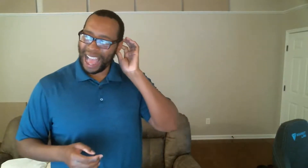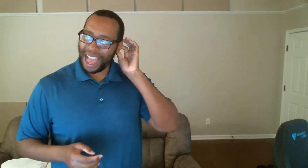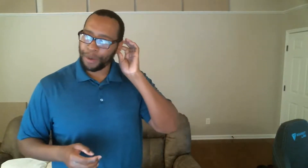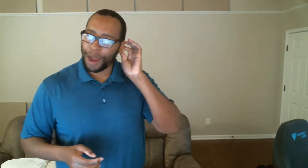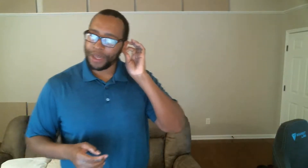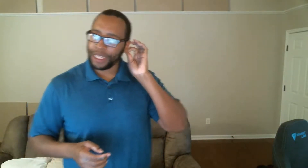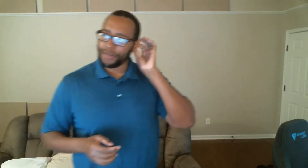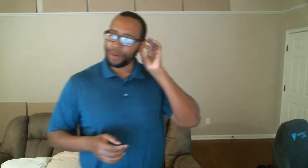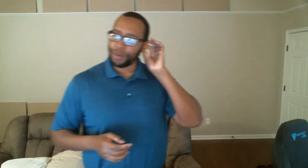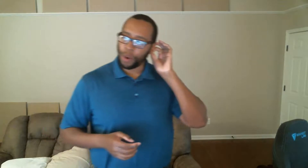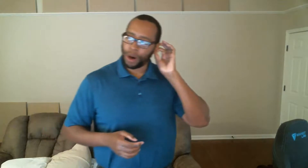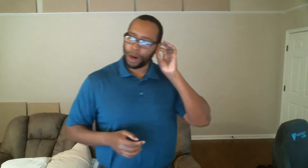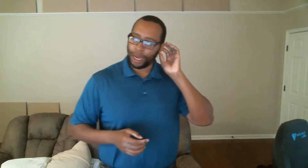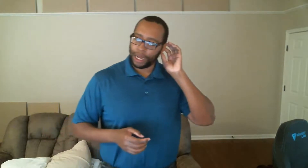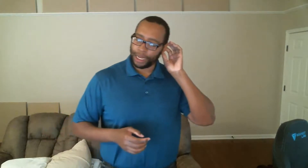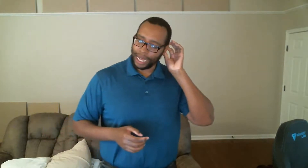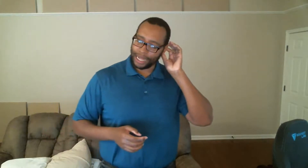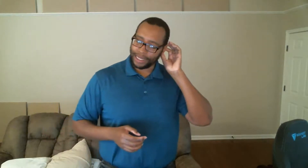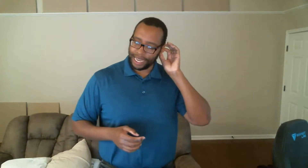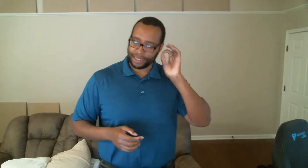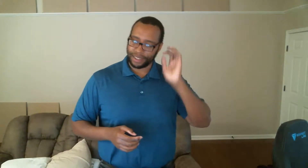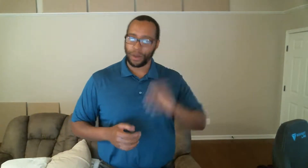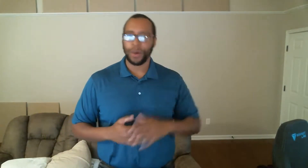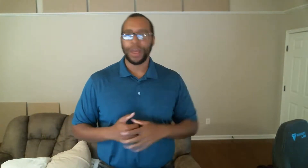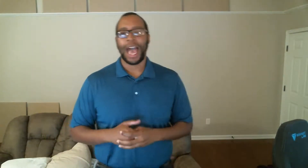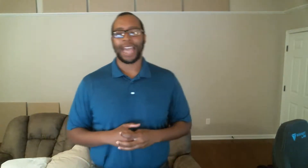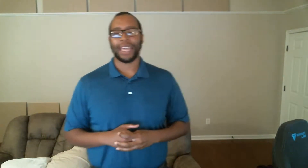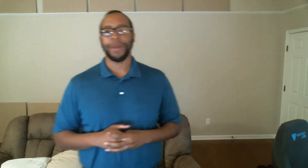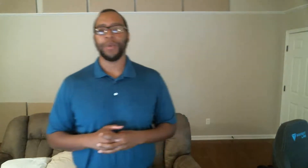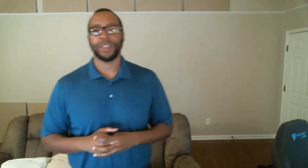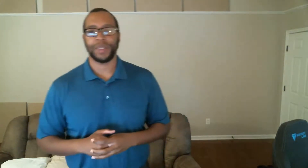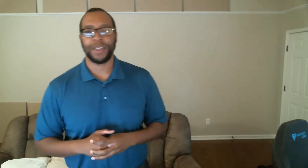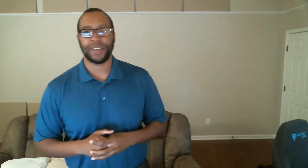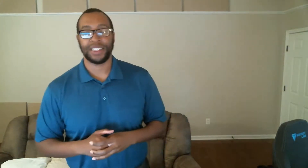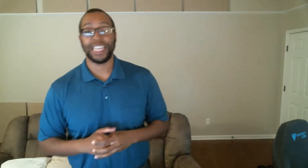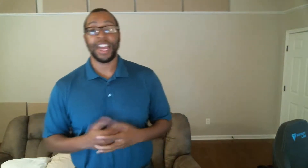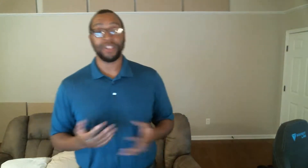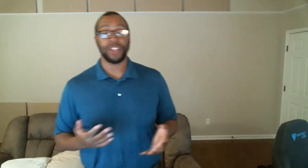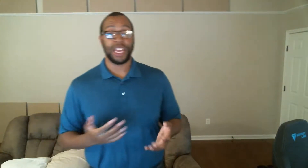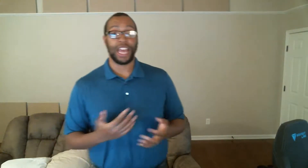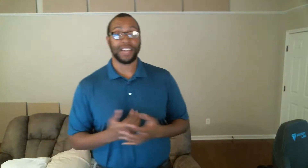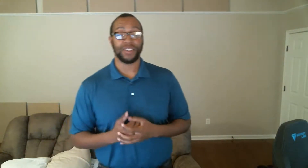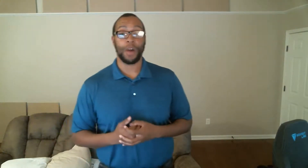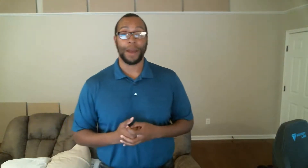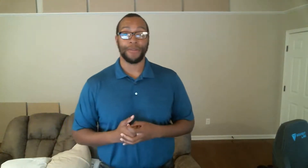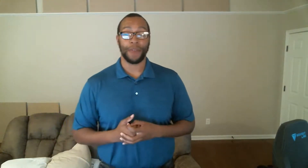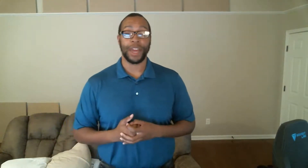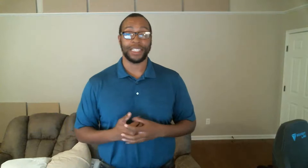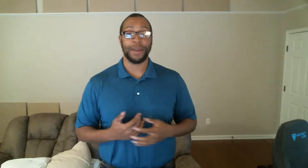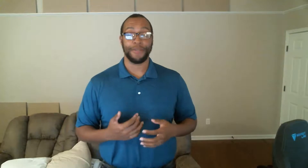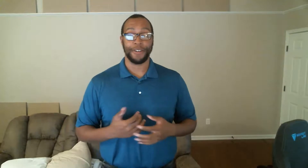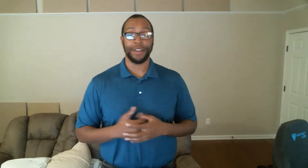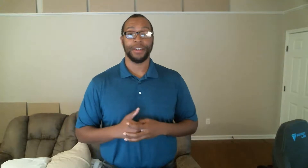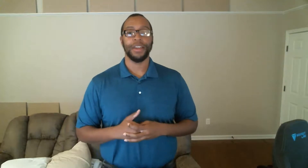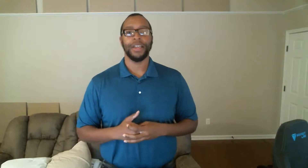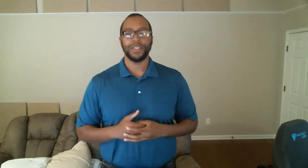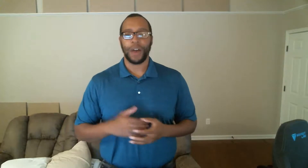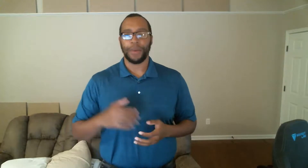would probably need to give you more context, so I can be more specific and say, yesterday I ran into my friend. So I would